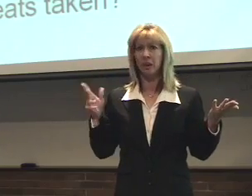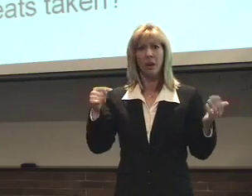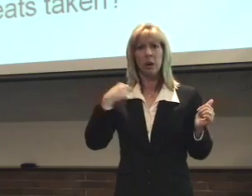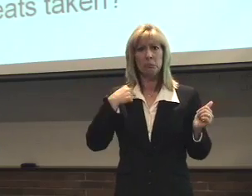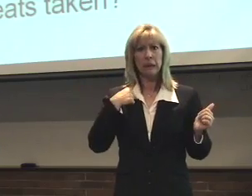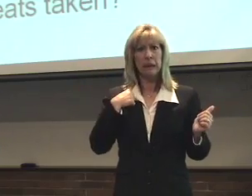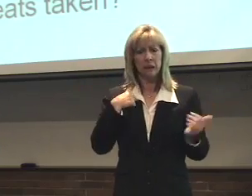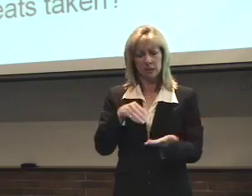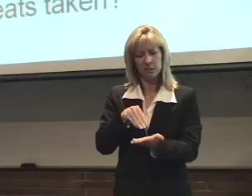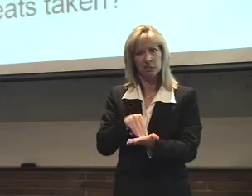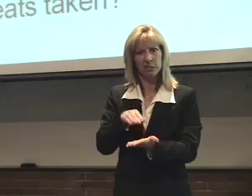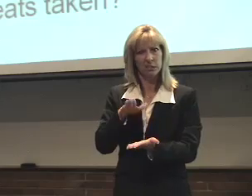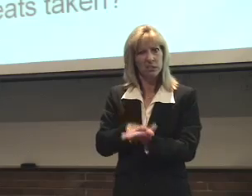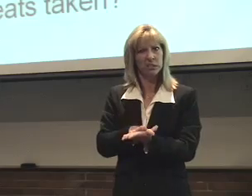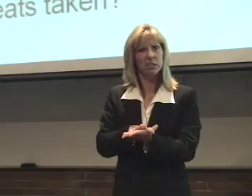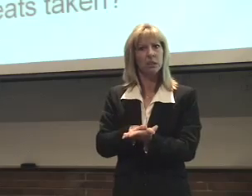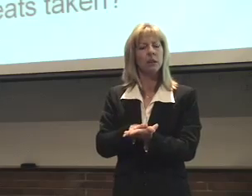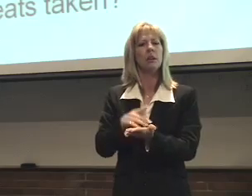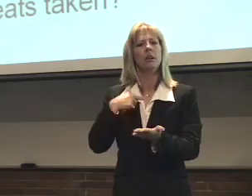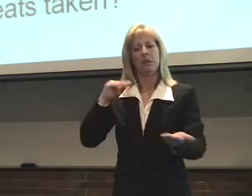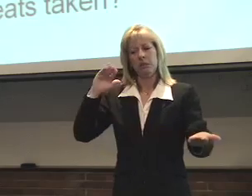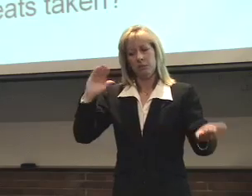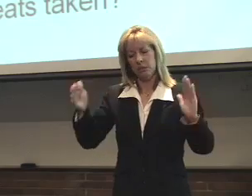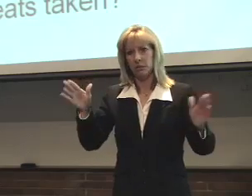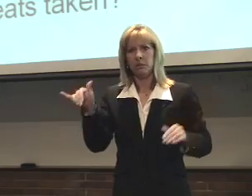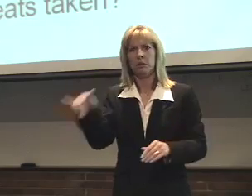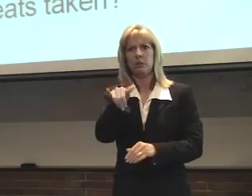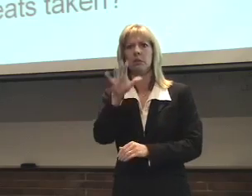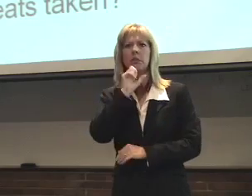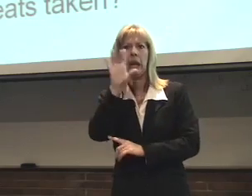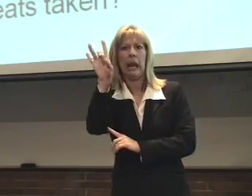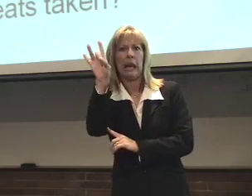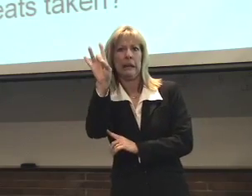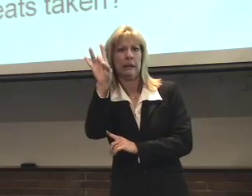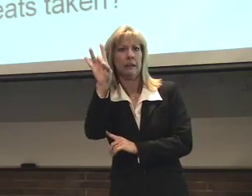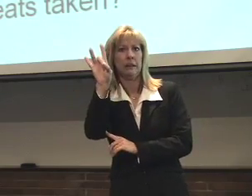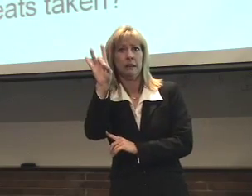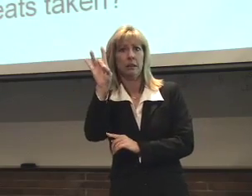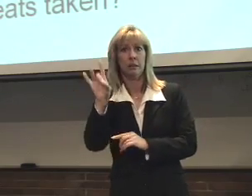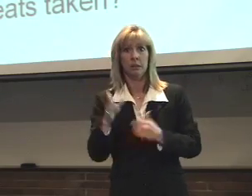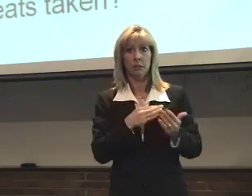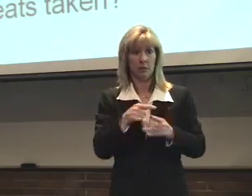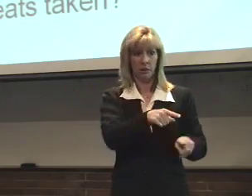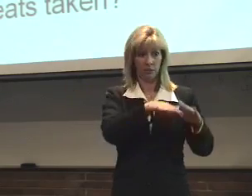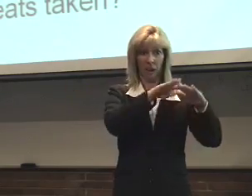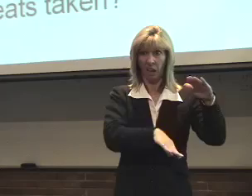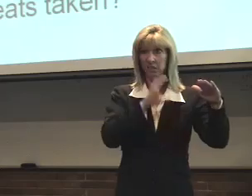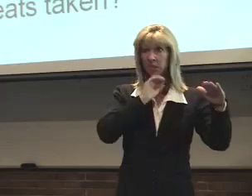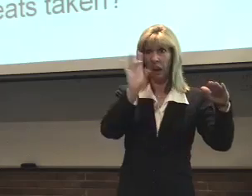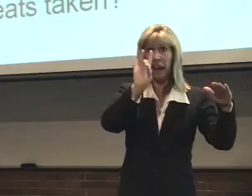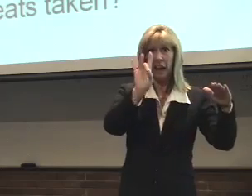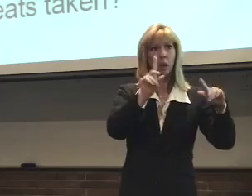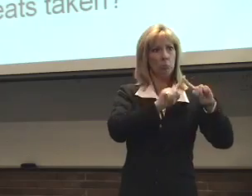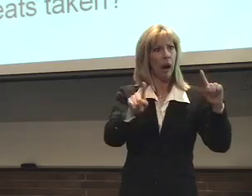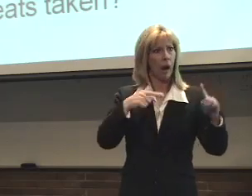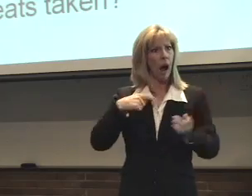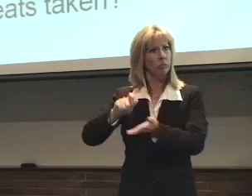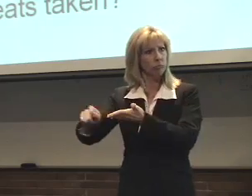as if they were 8-year-olds, even they were younger, and say, please understand that these grades, they're